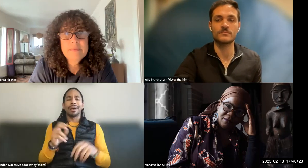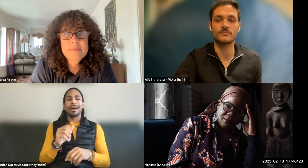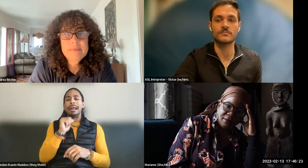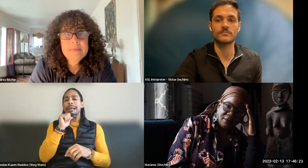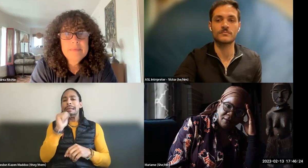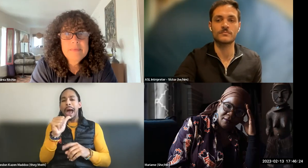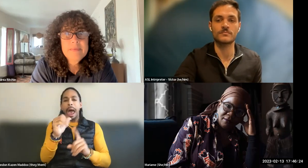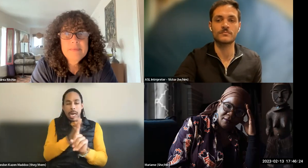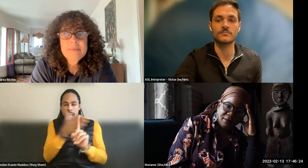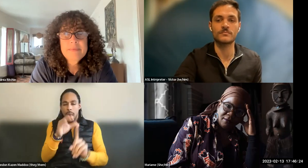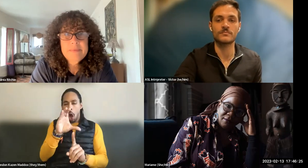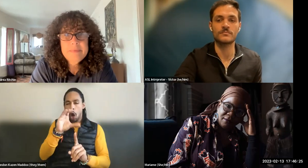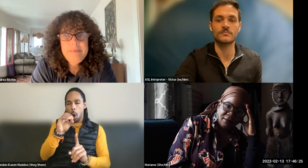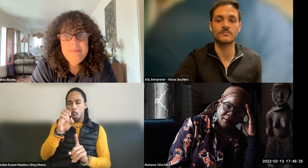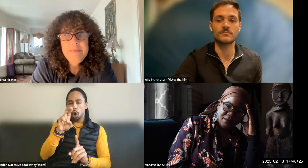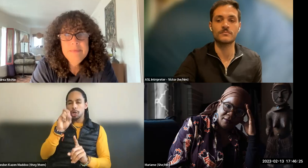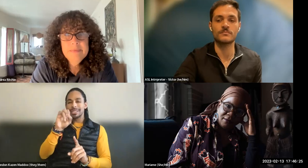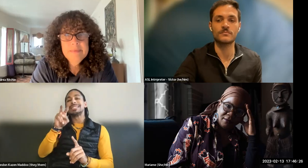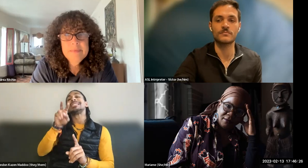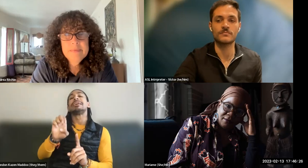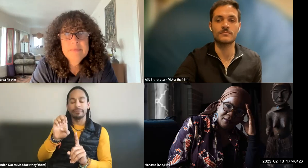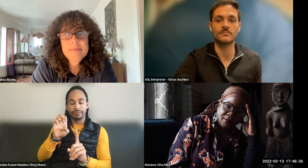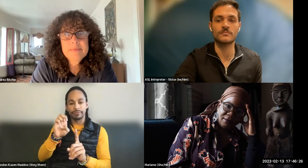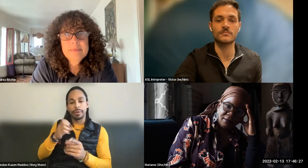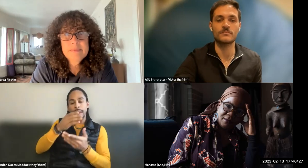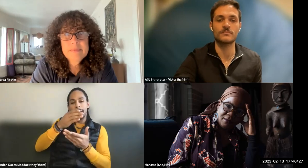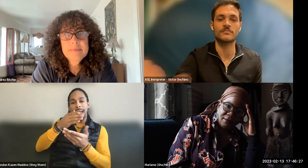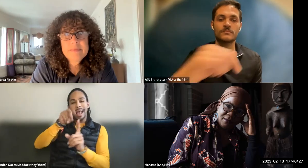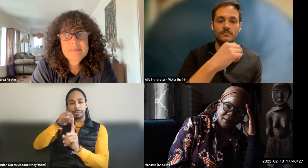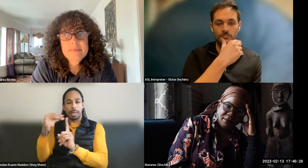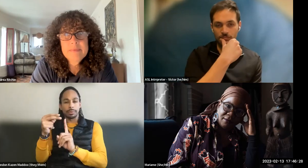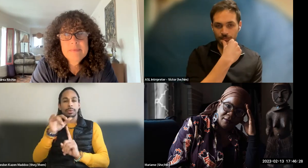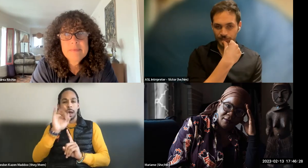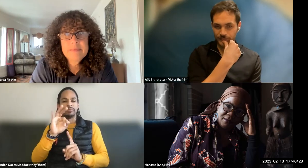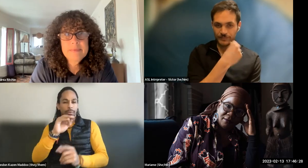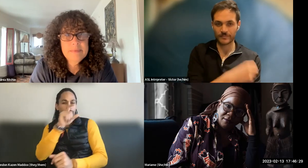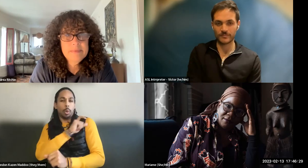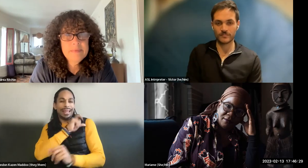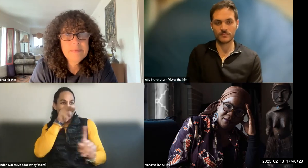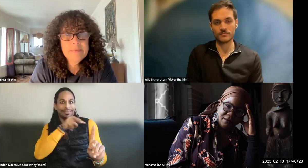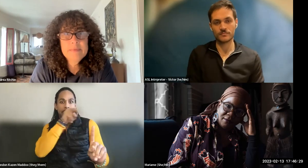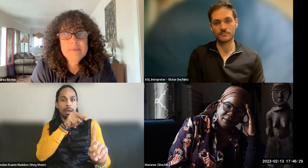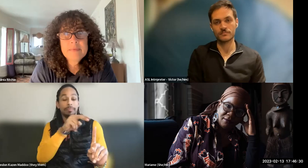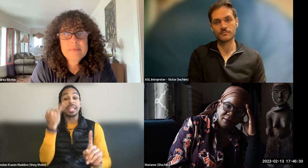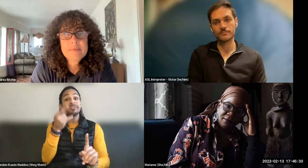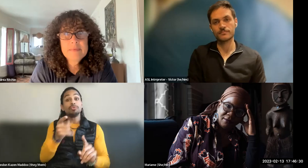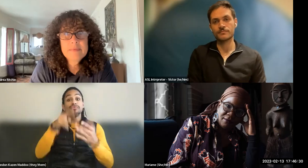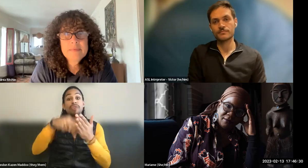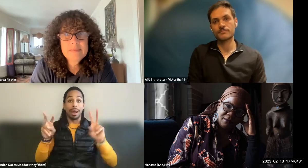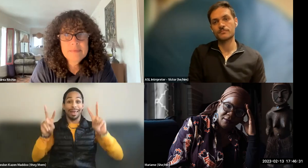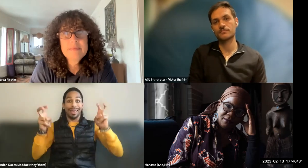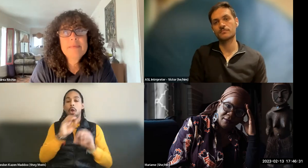of policing. The non-coercive elements of policing. If you read No More Police, you know we don't think there